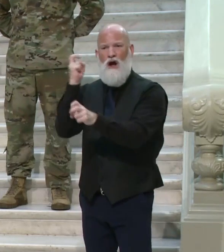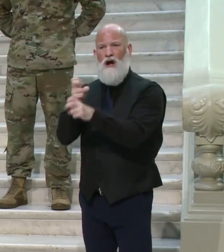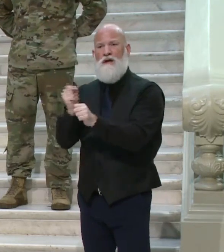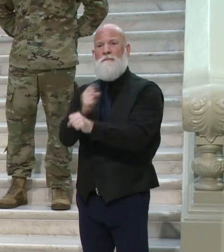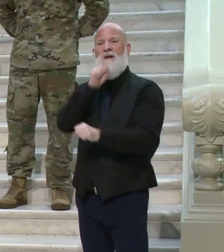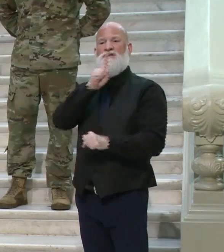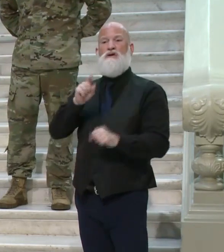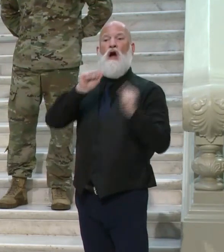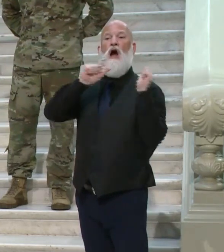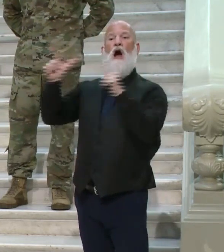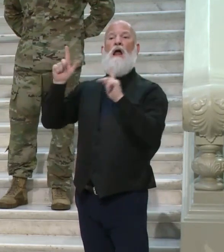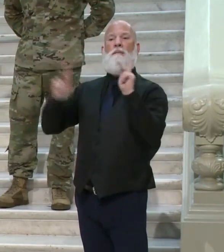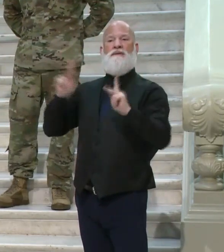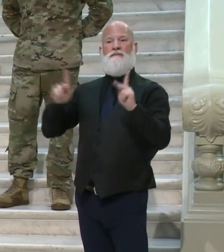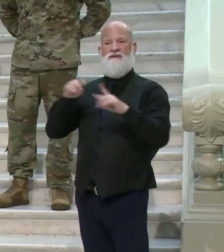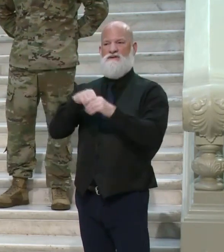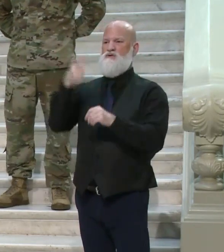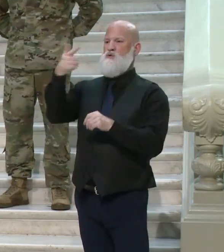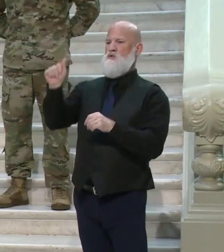can ask.